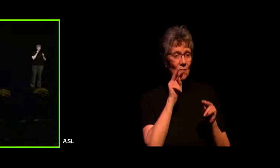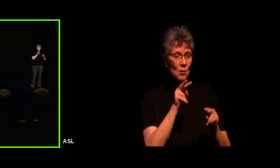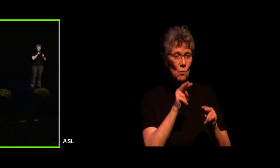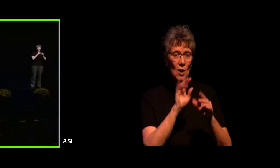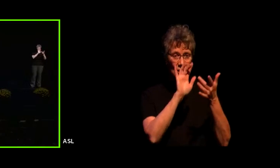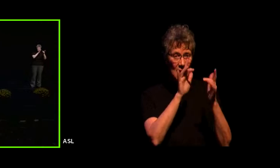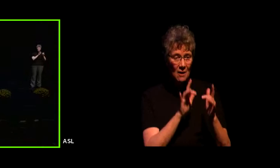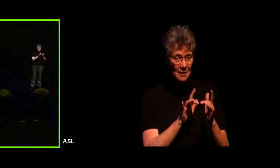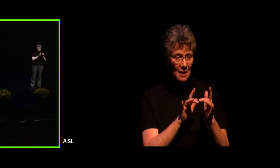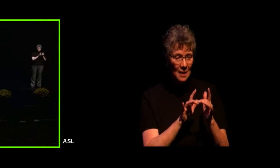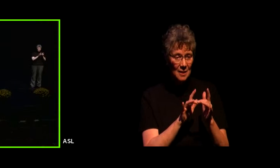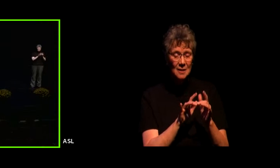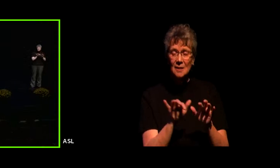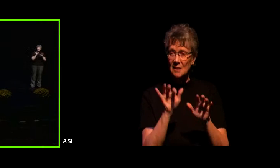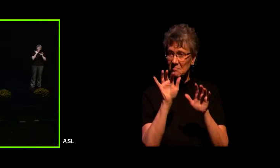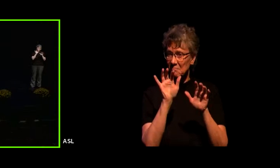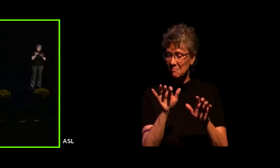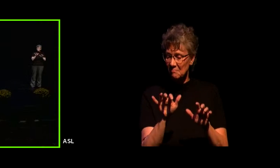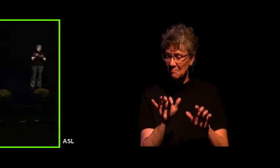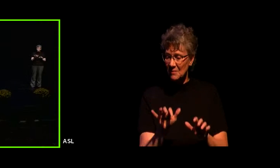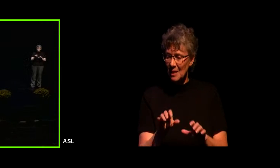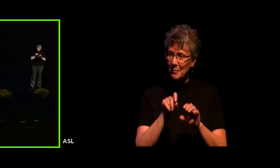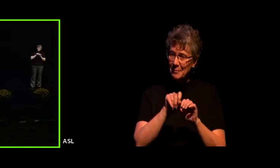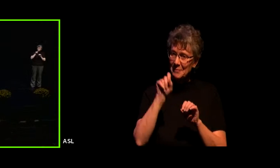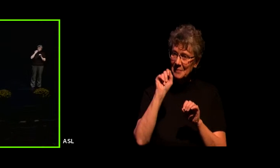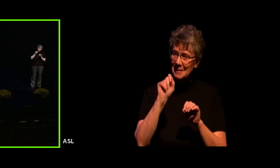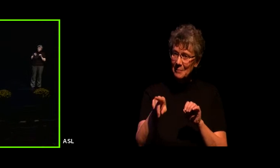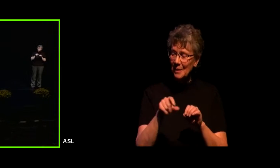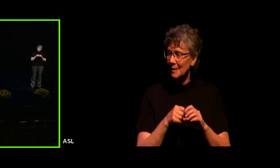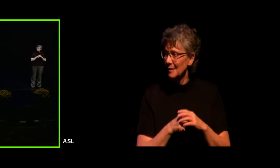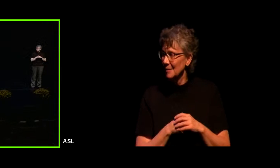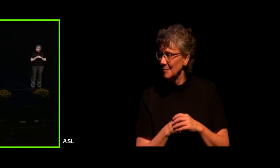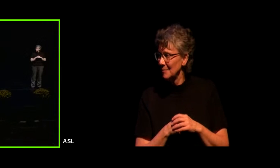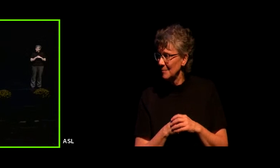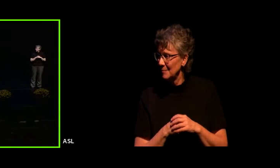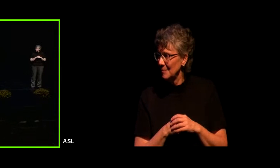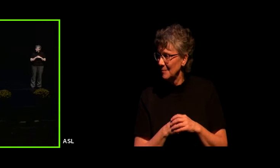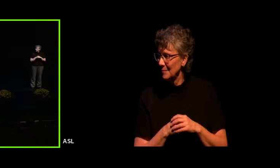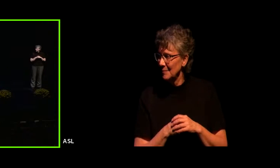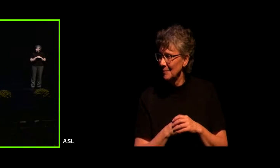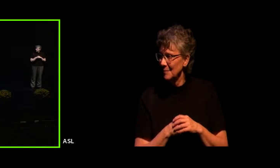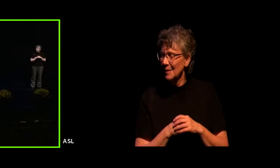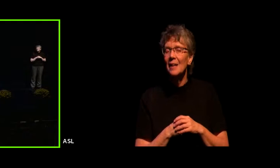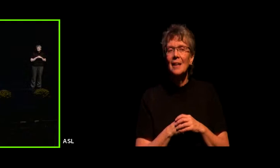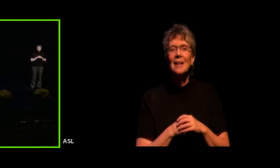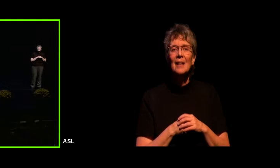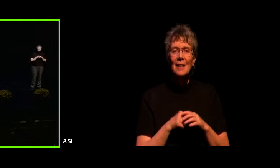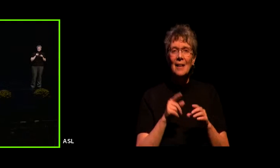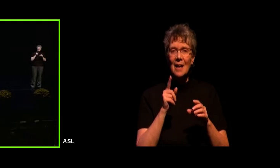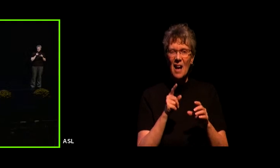Type in a question. I'm sure there's like a form or something, and I get it on someone else's cell phone.